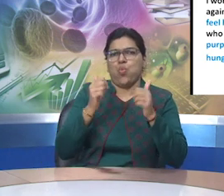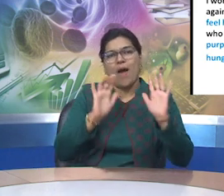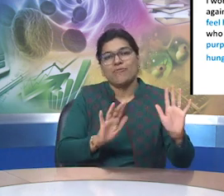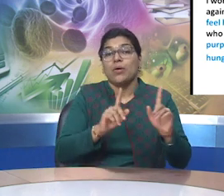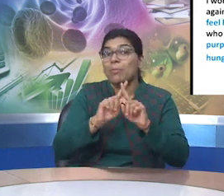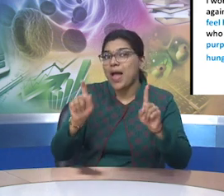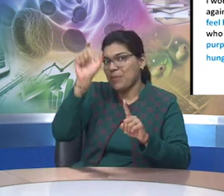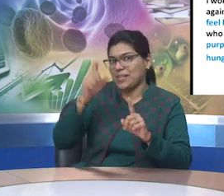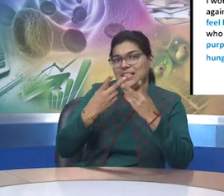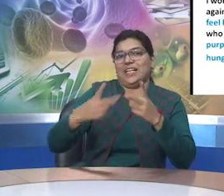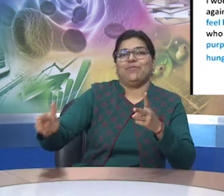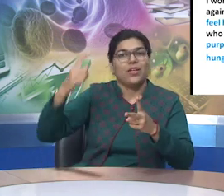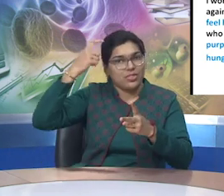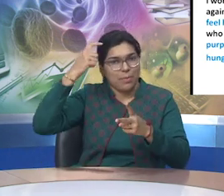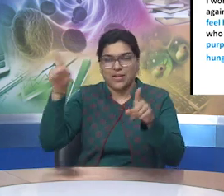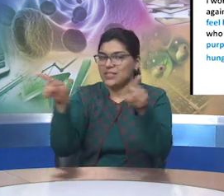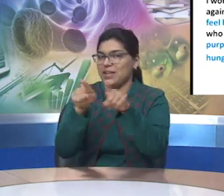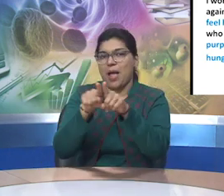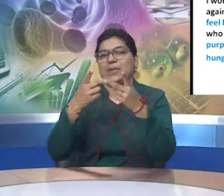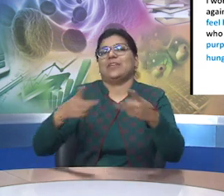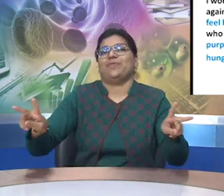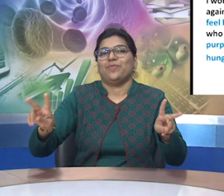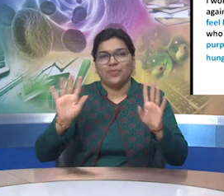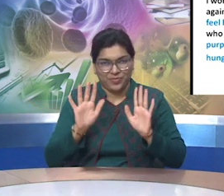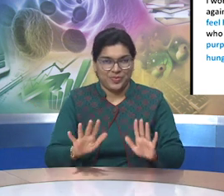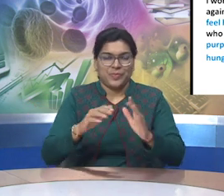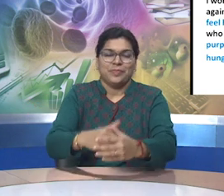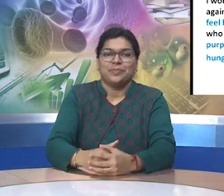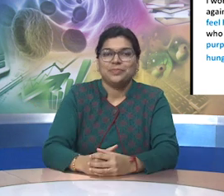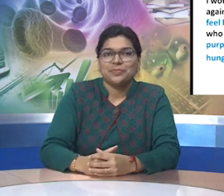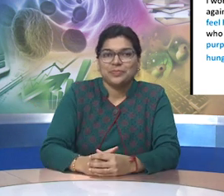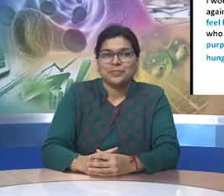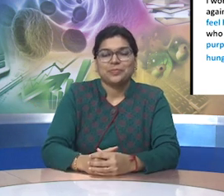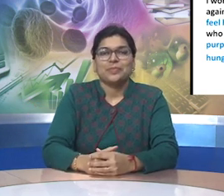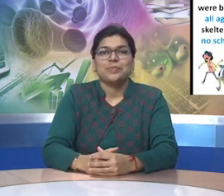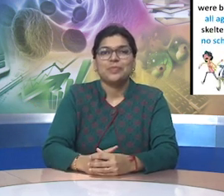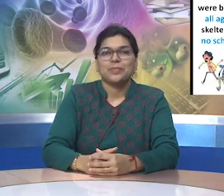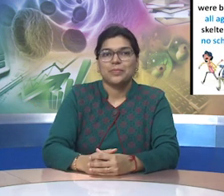without purpose or hunger.